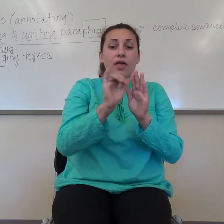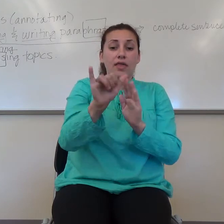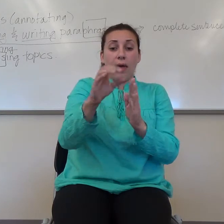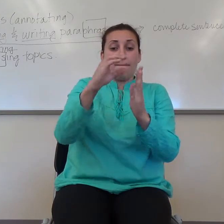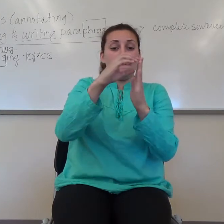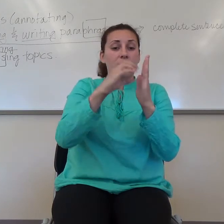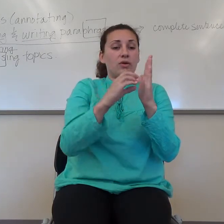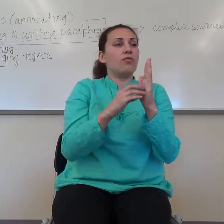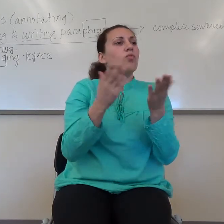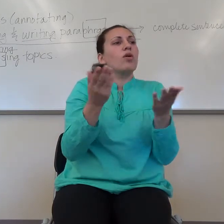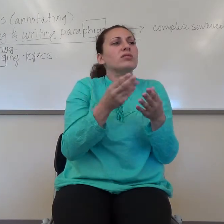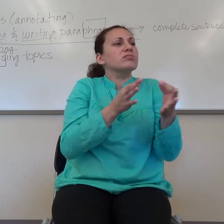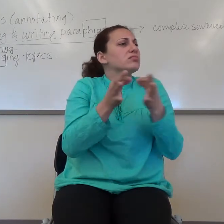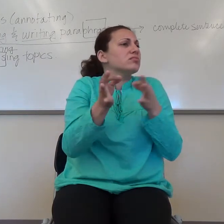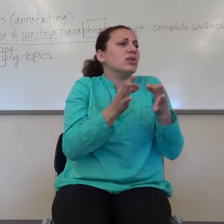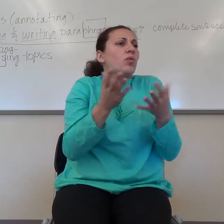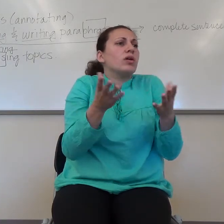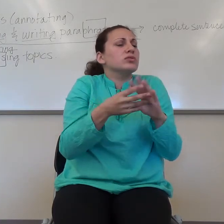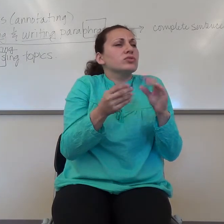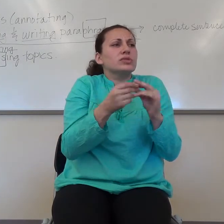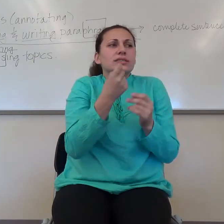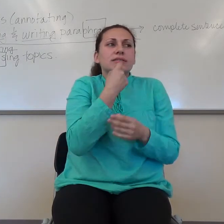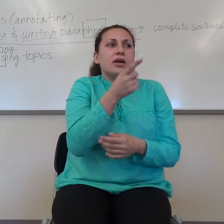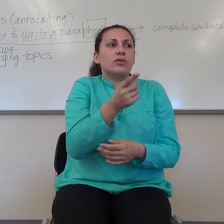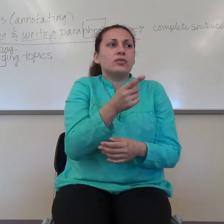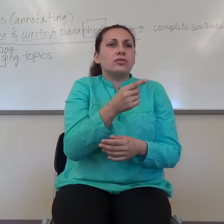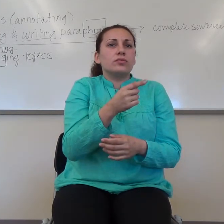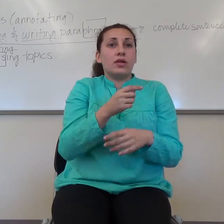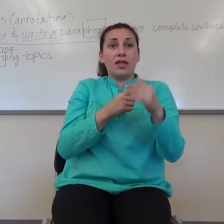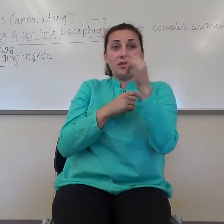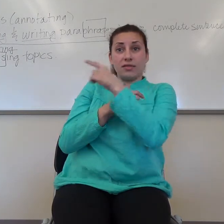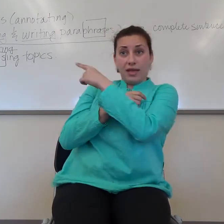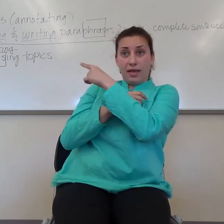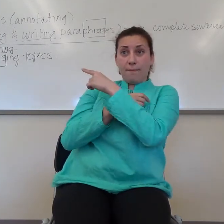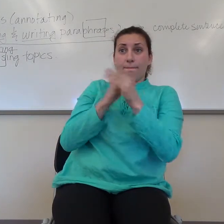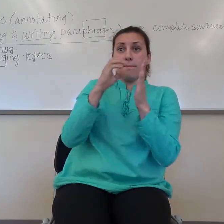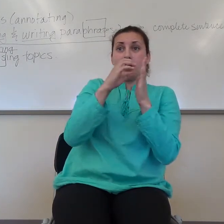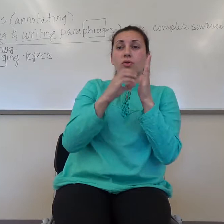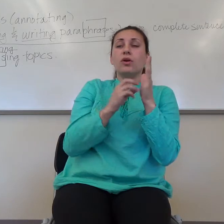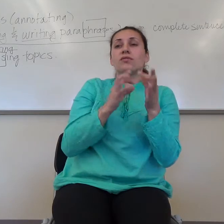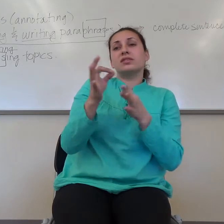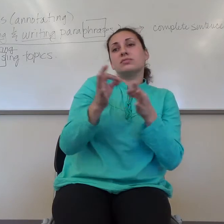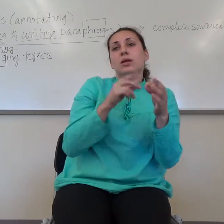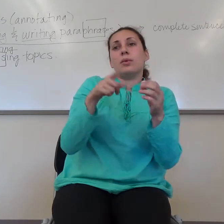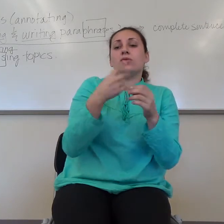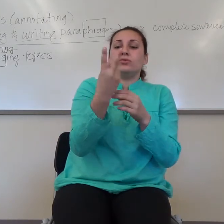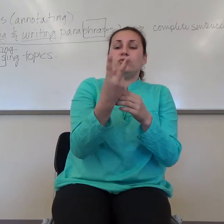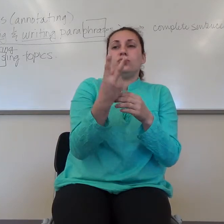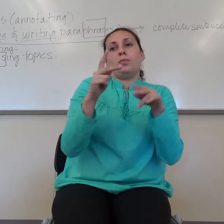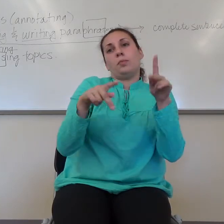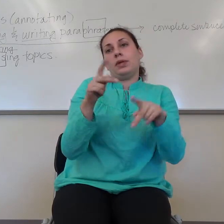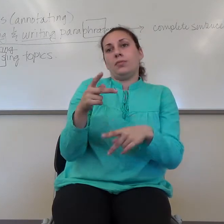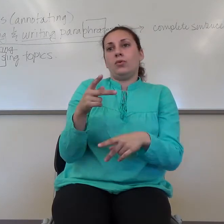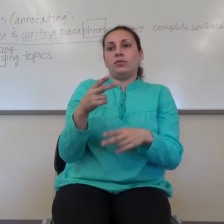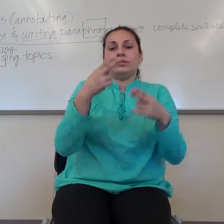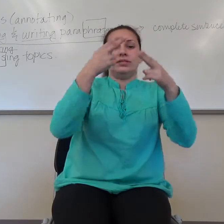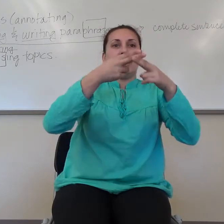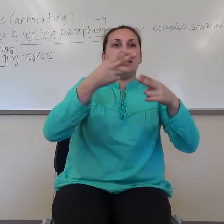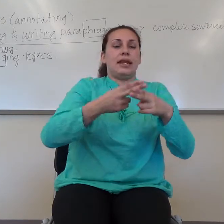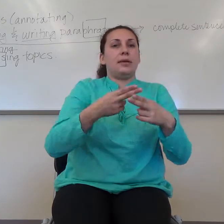about. This paragraph is about Frances Wright and Neshoba. Okay? So that's all we mean